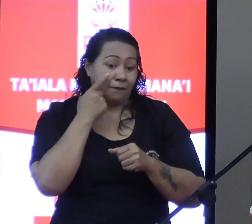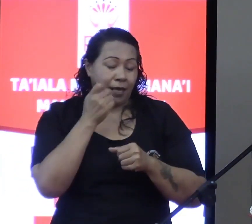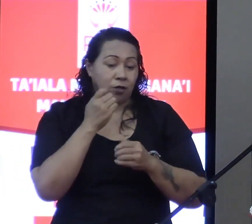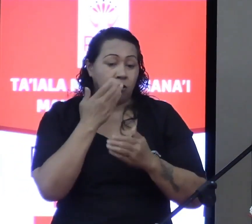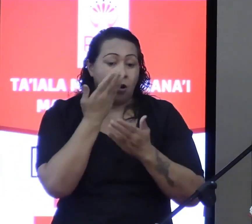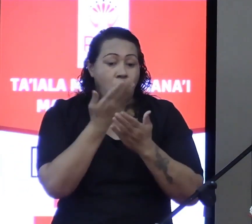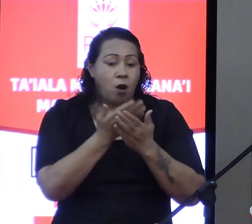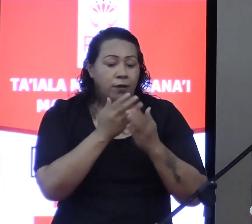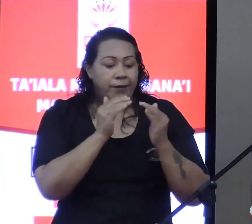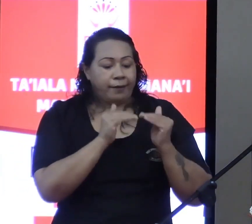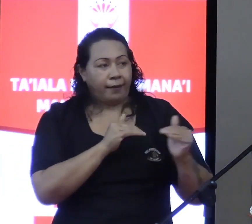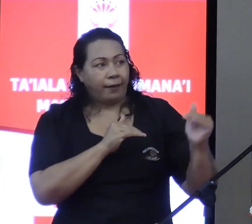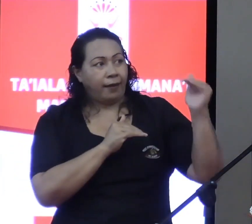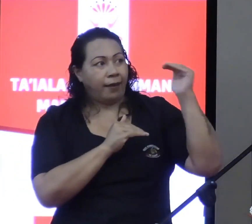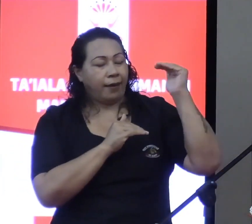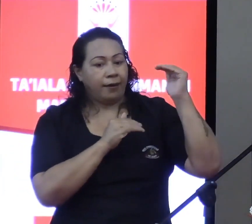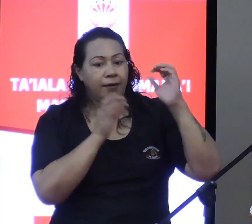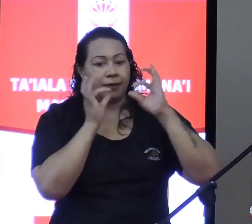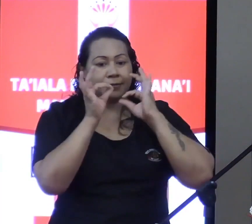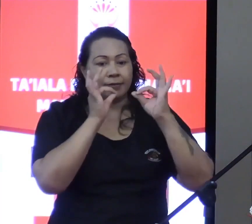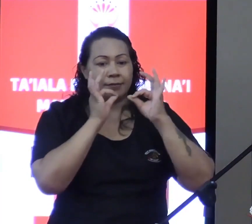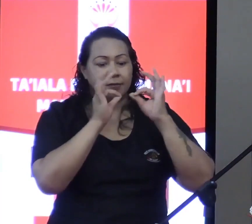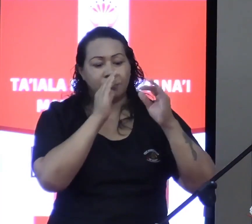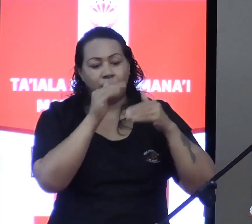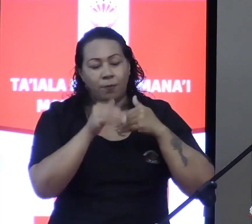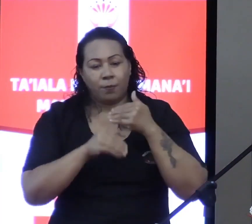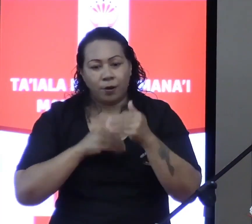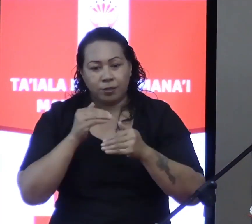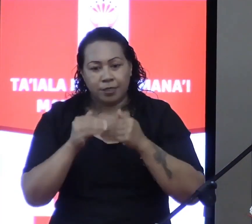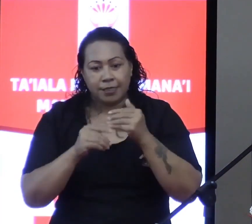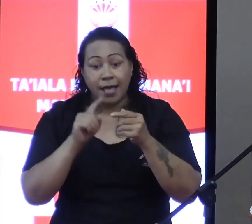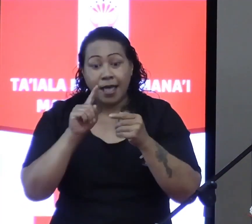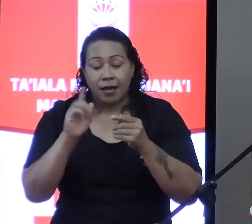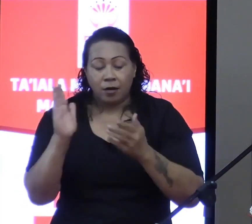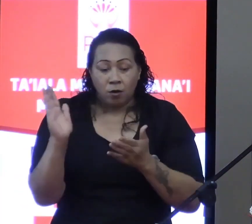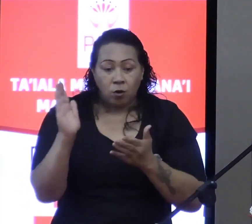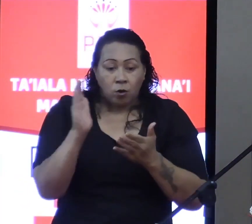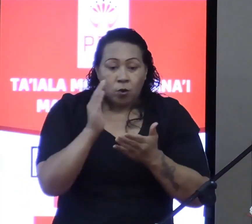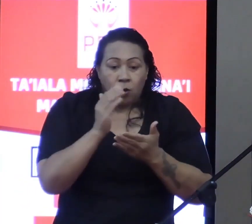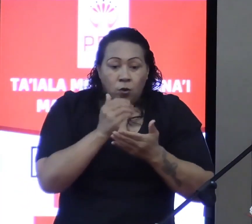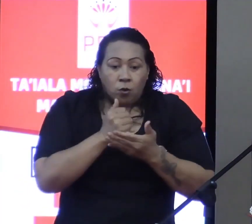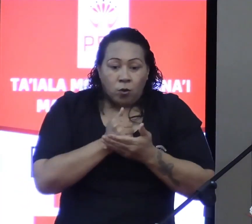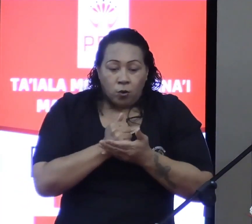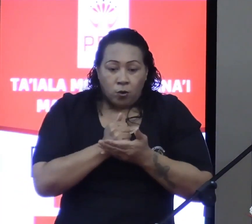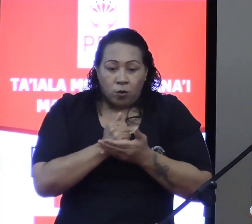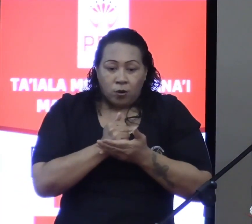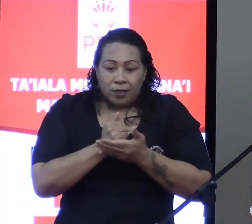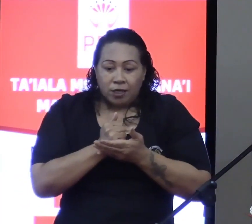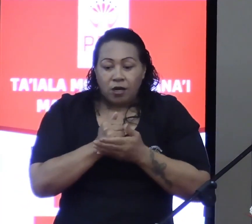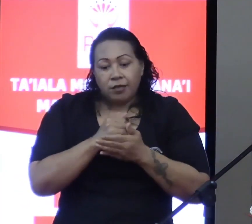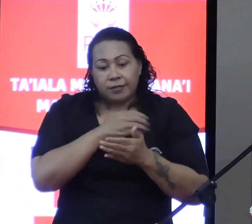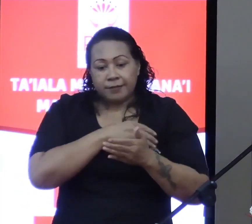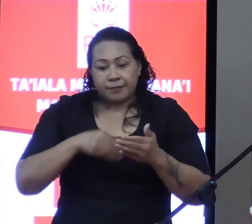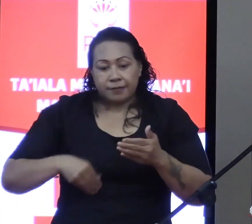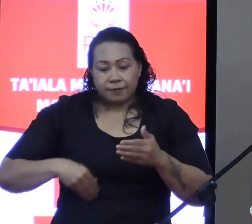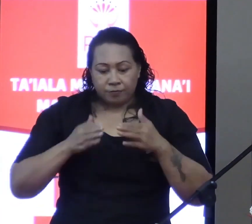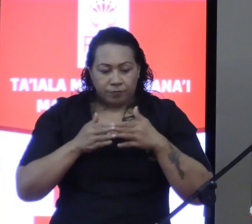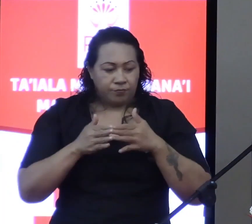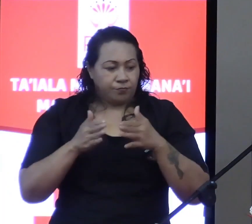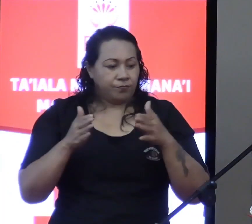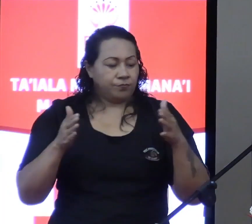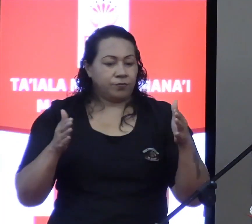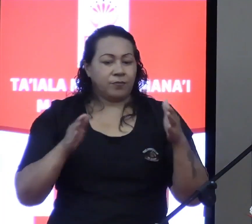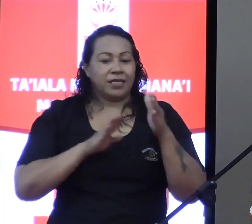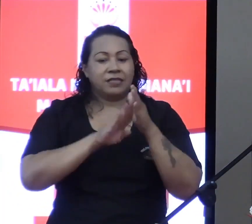highly consultative processes and will draw upon the existing sector-wide approach to development